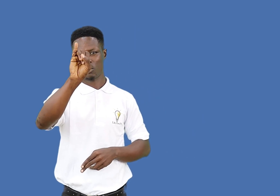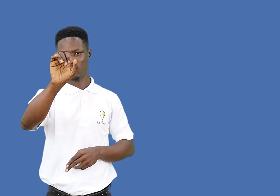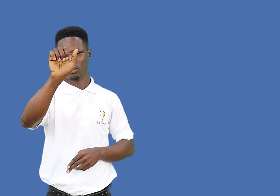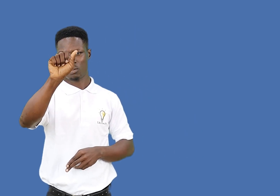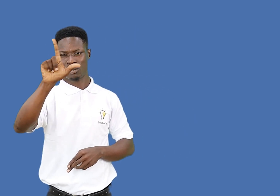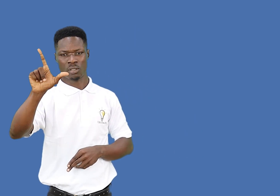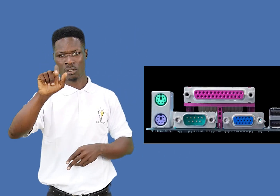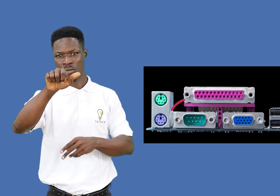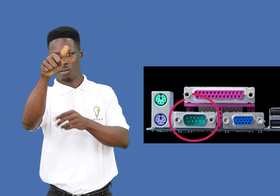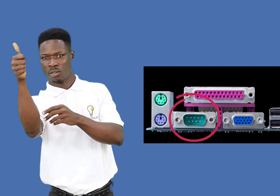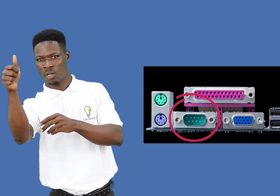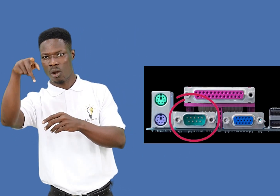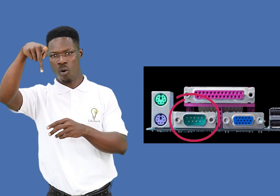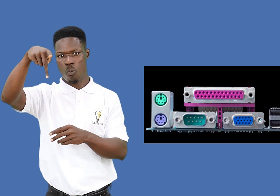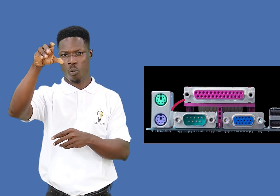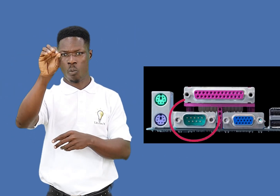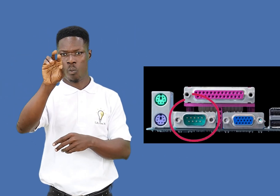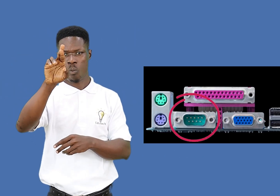We call that a serial port.